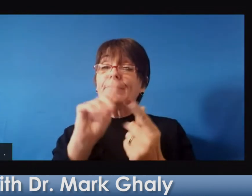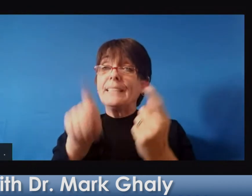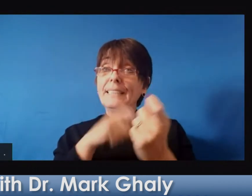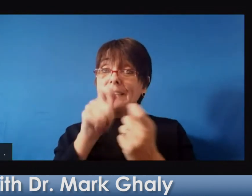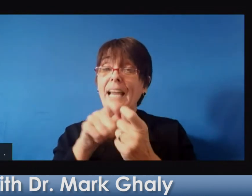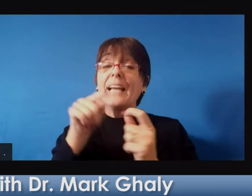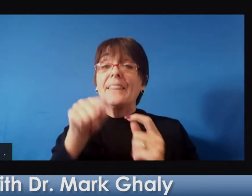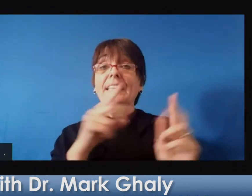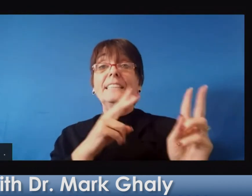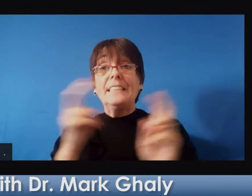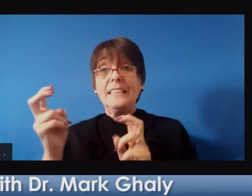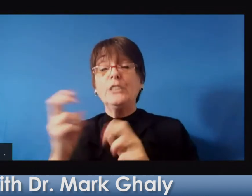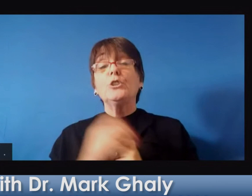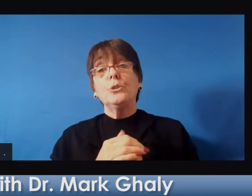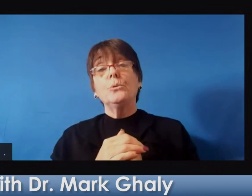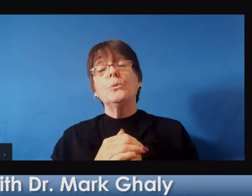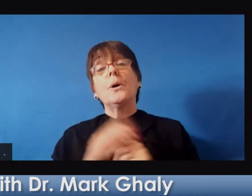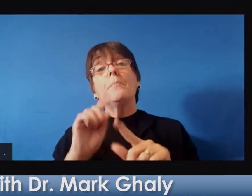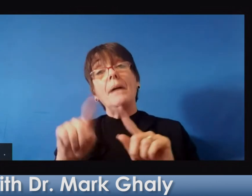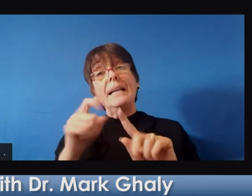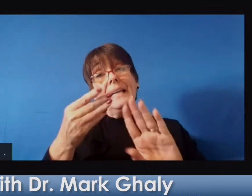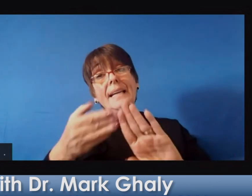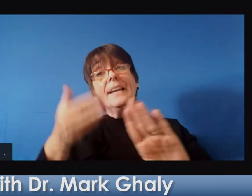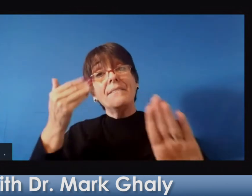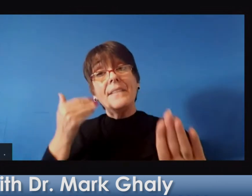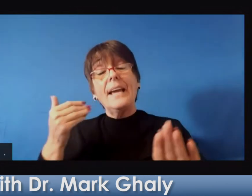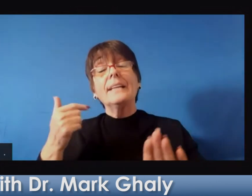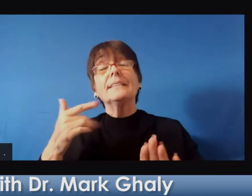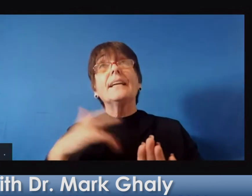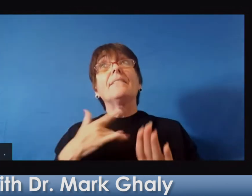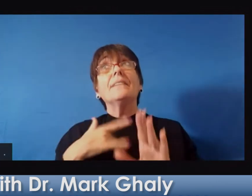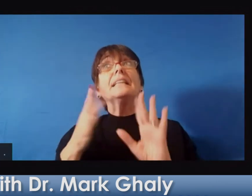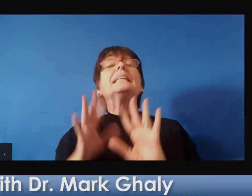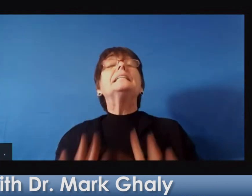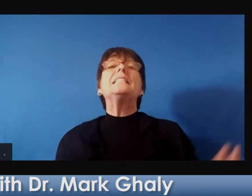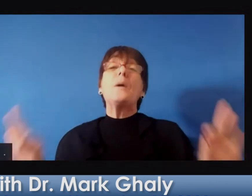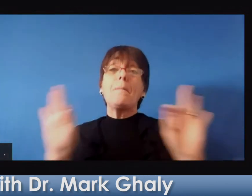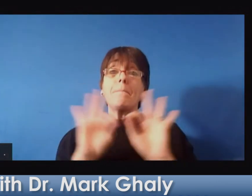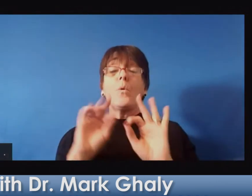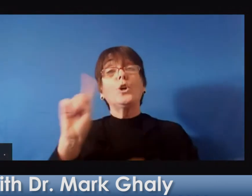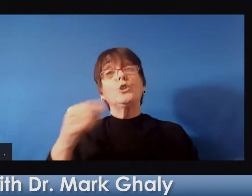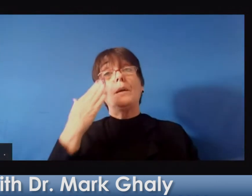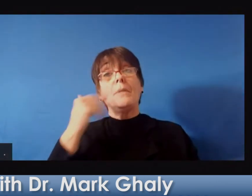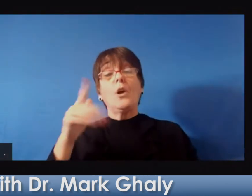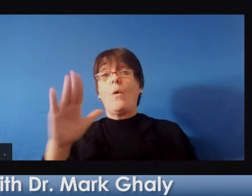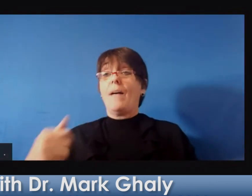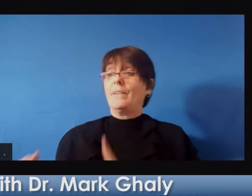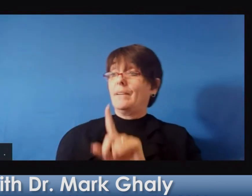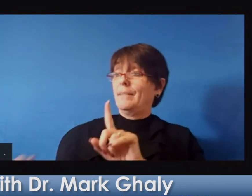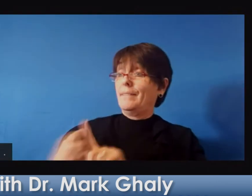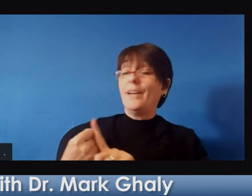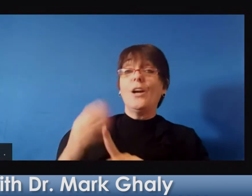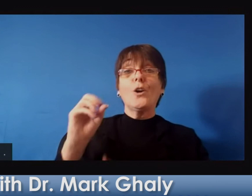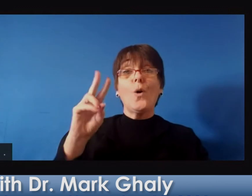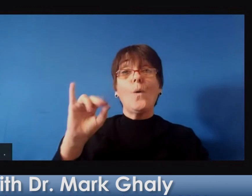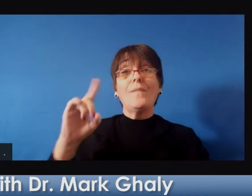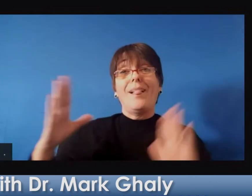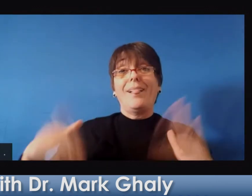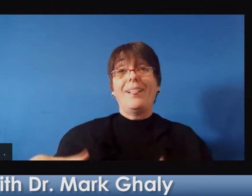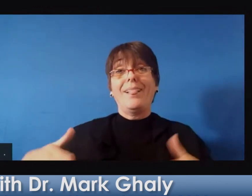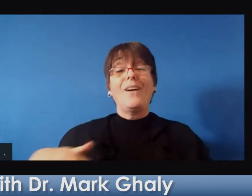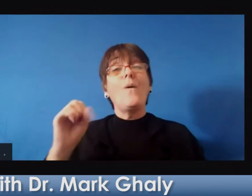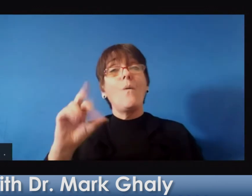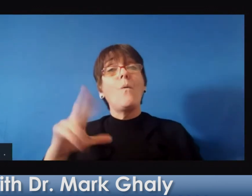issue. But in advance, I think it is important to say just because you haven't been infected or you knew you